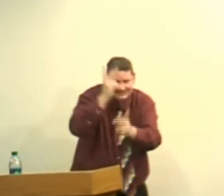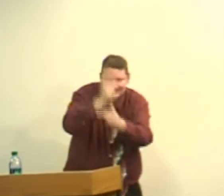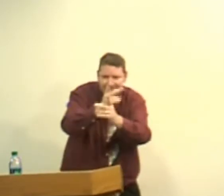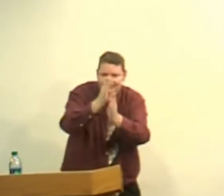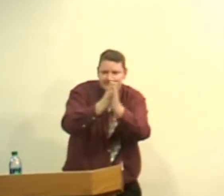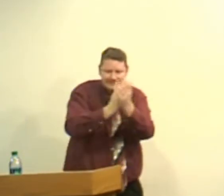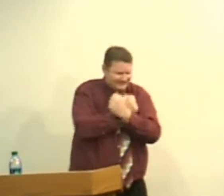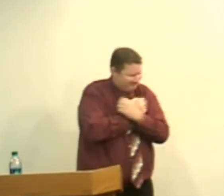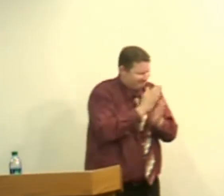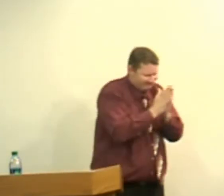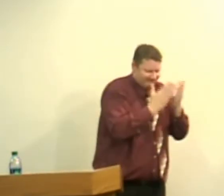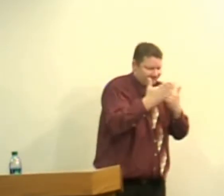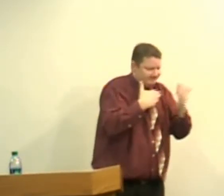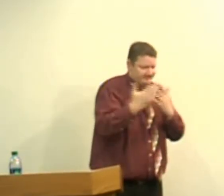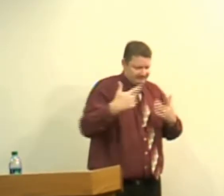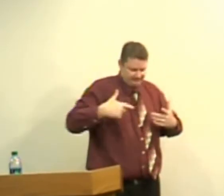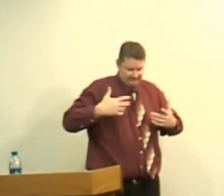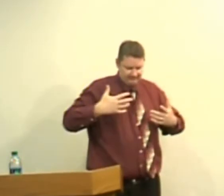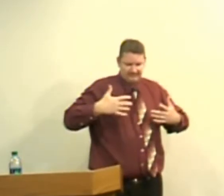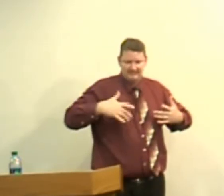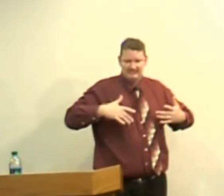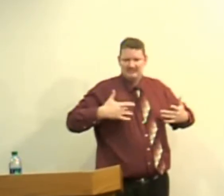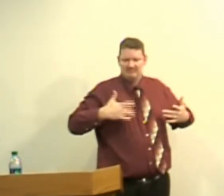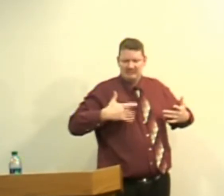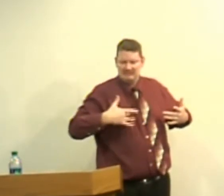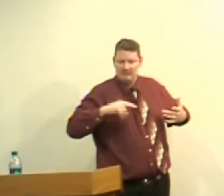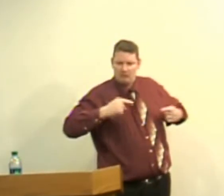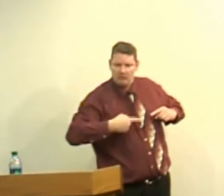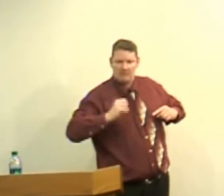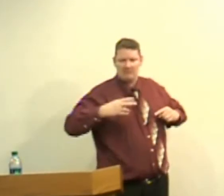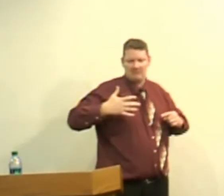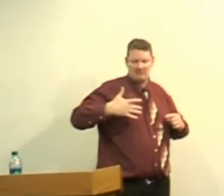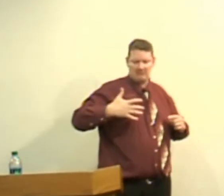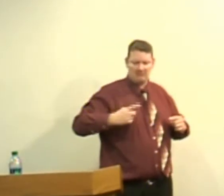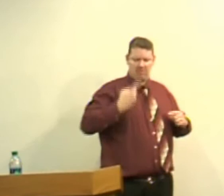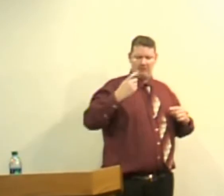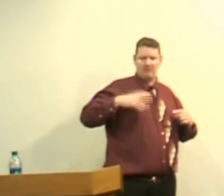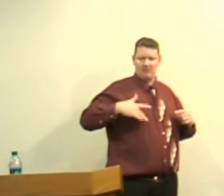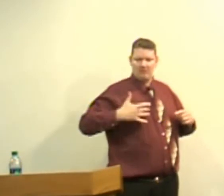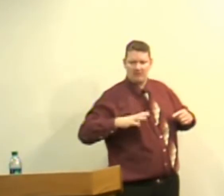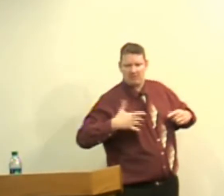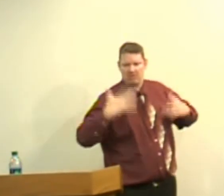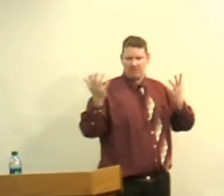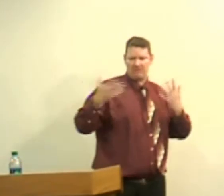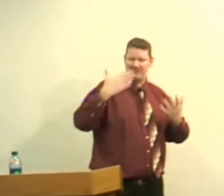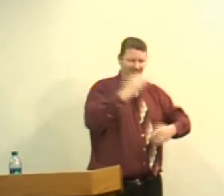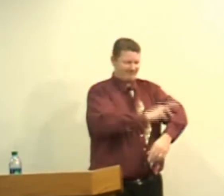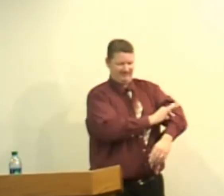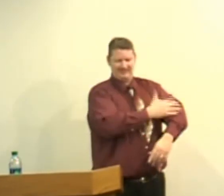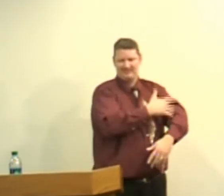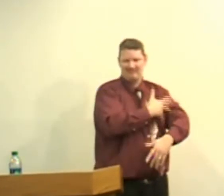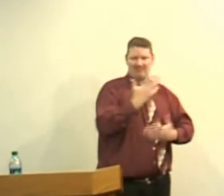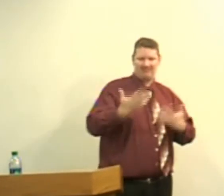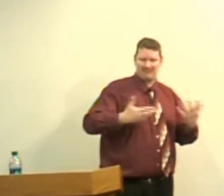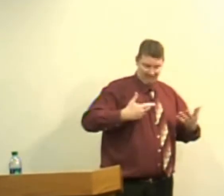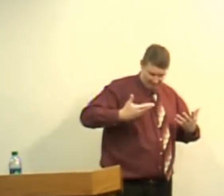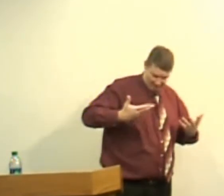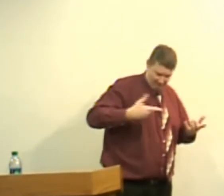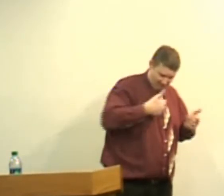With love, you perfectly absolve many, many issues. The feelings of hurt, or being upset, or being